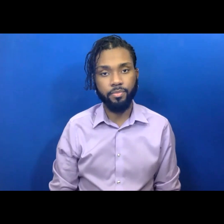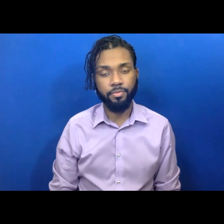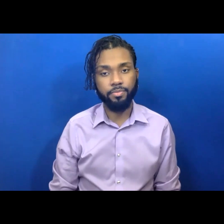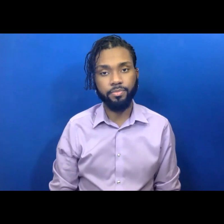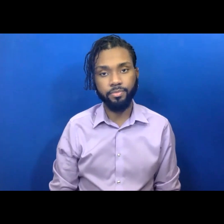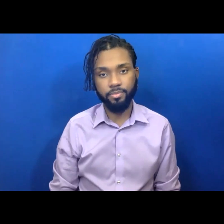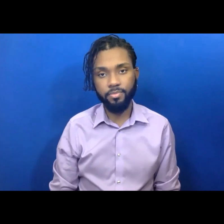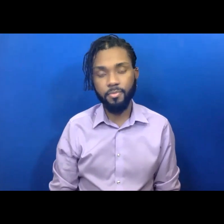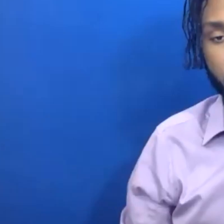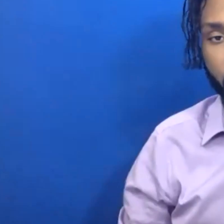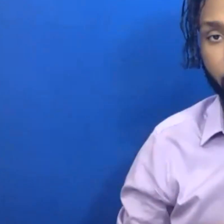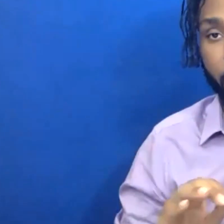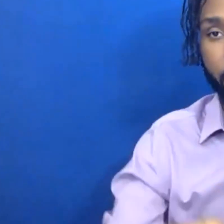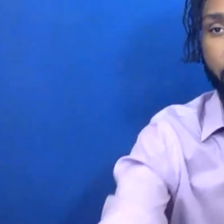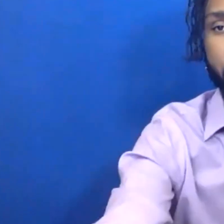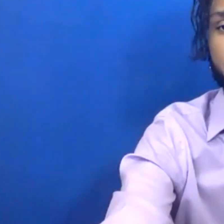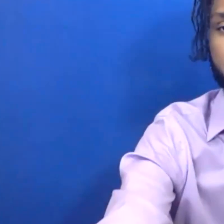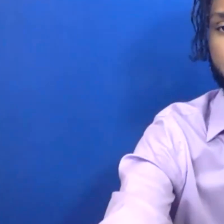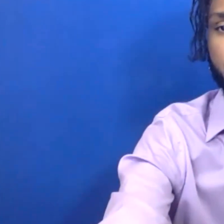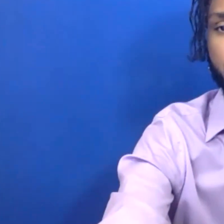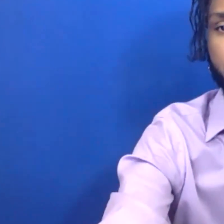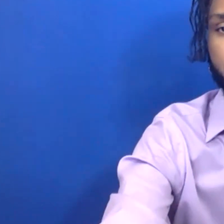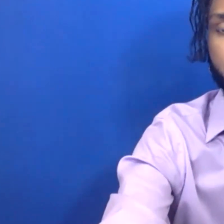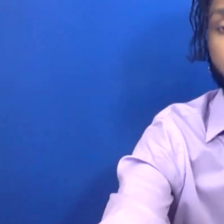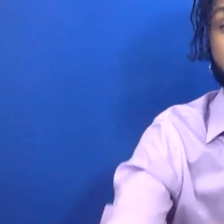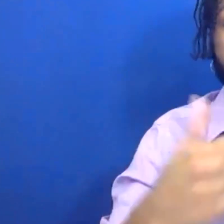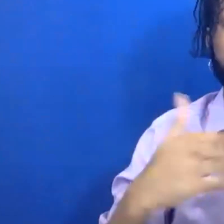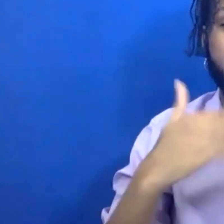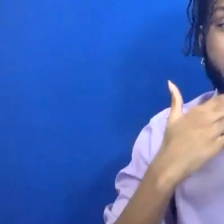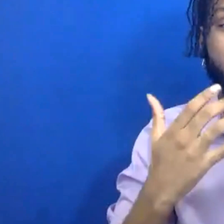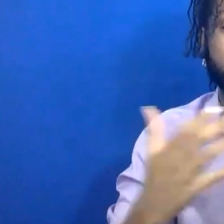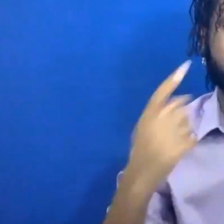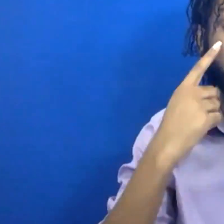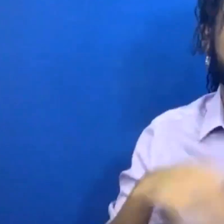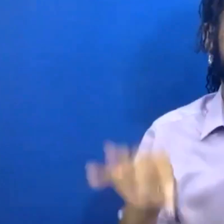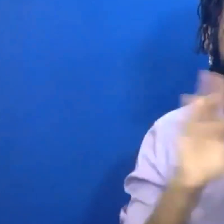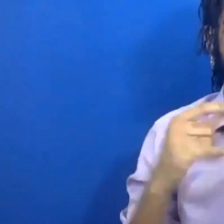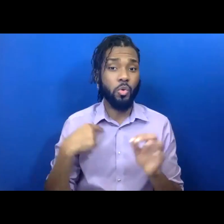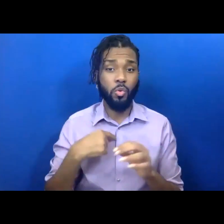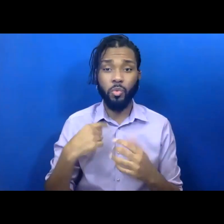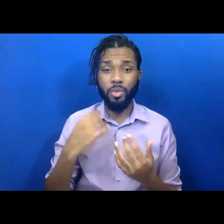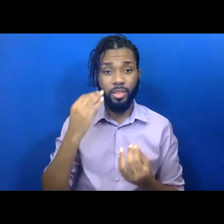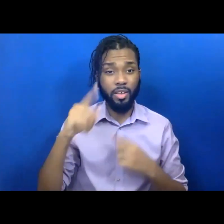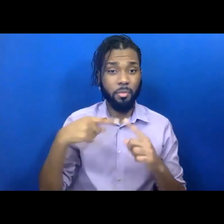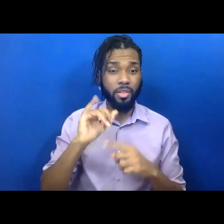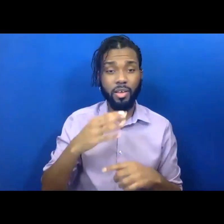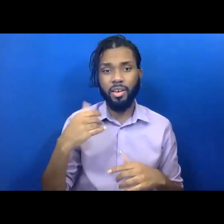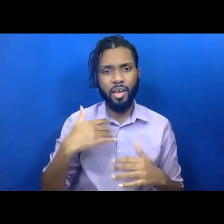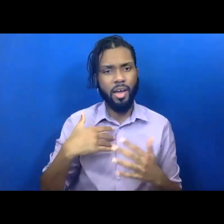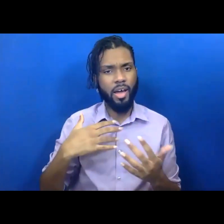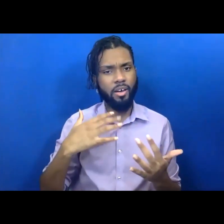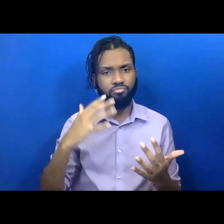Thank you so much. I think it's so important for us to, think about that and have some scholarly discussion about that. And I think Wes is going to come on